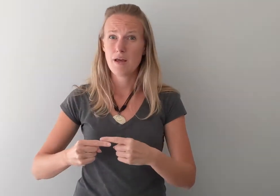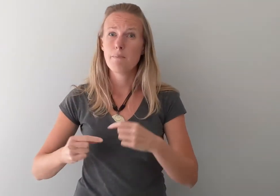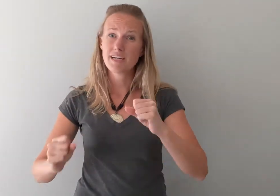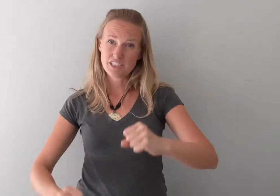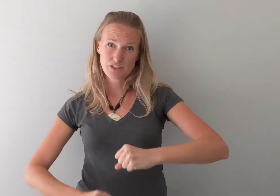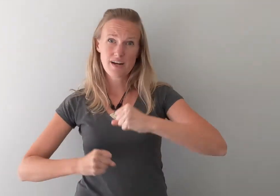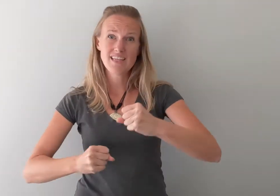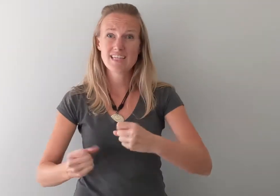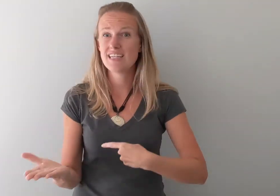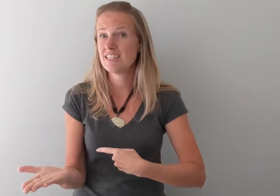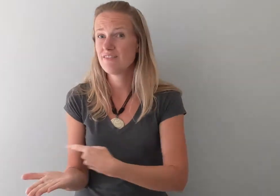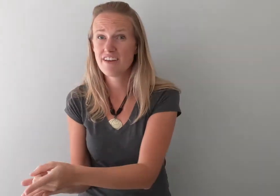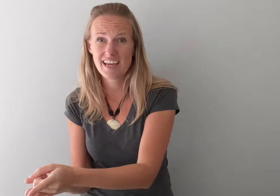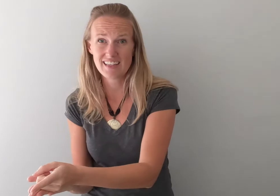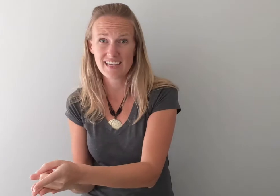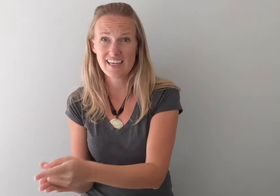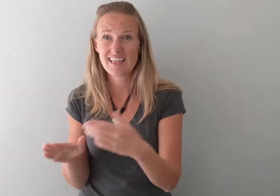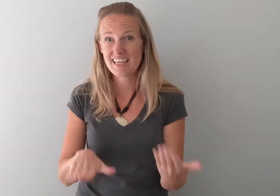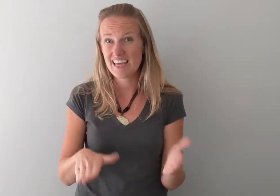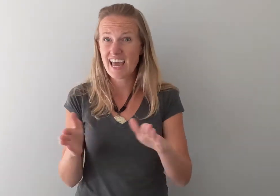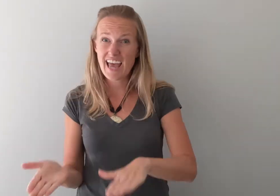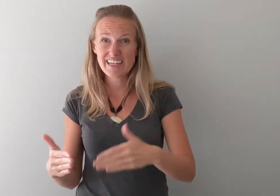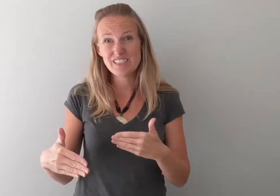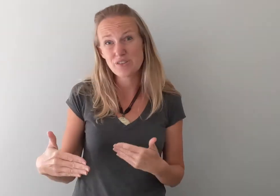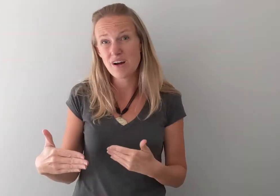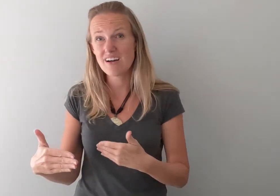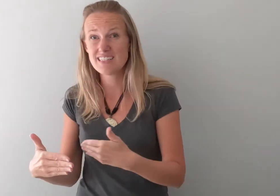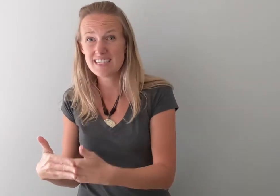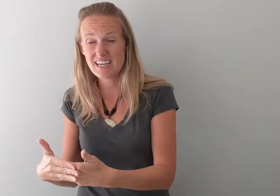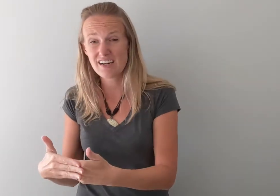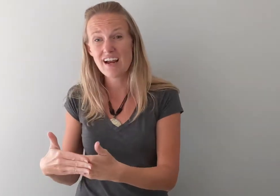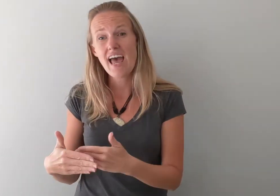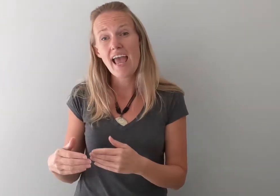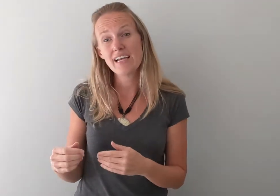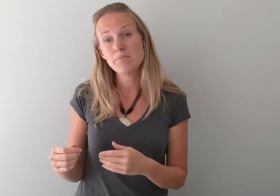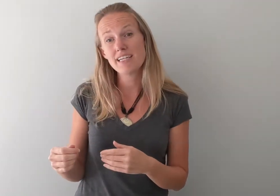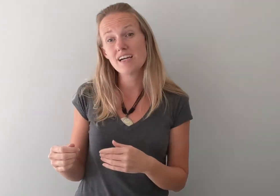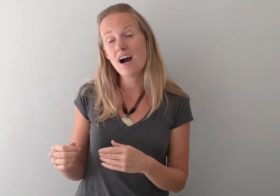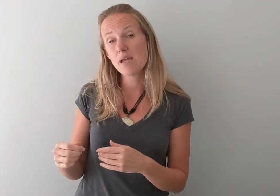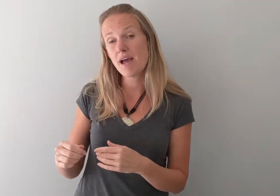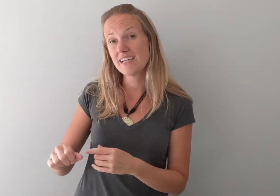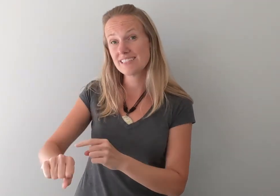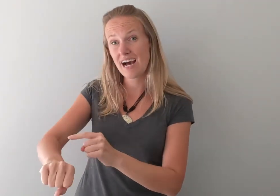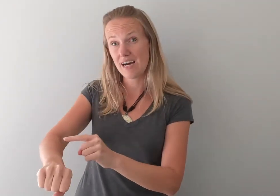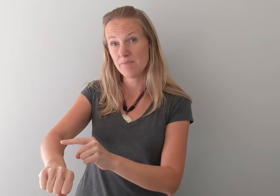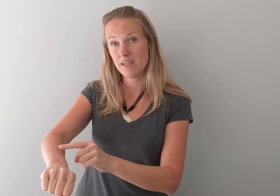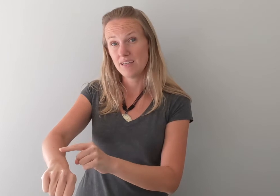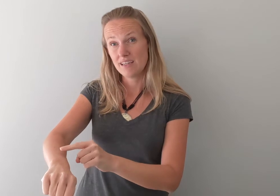my strength is failing, the end draws near and my time has come.